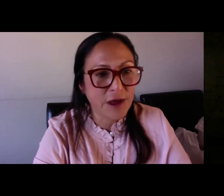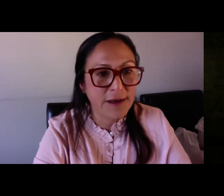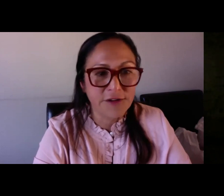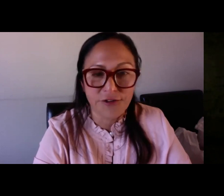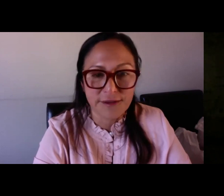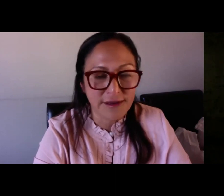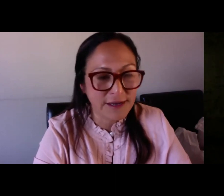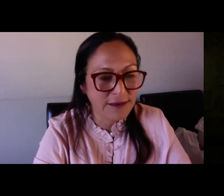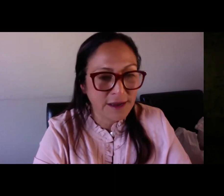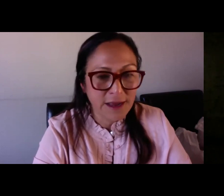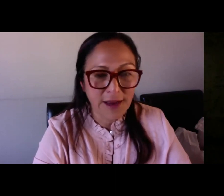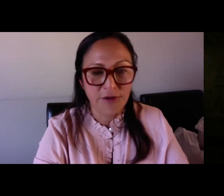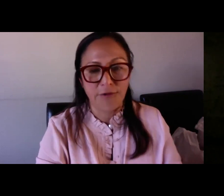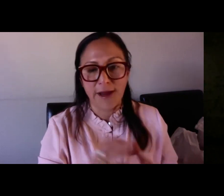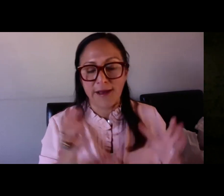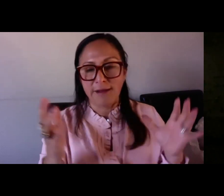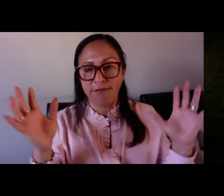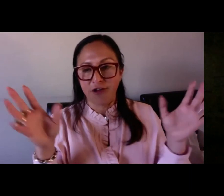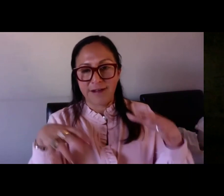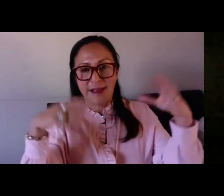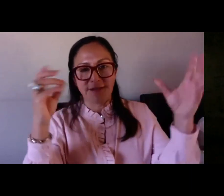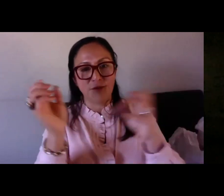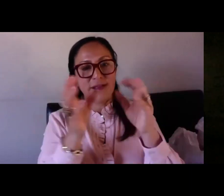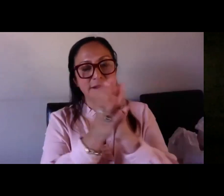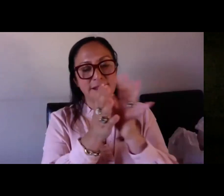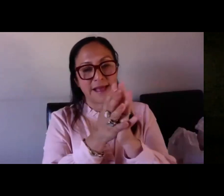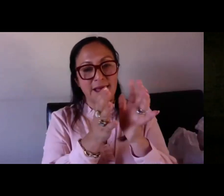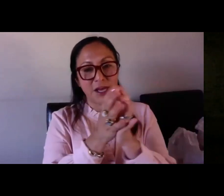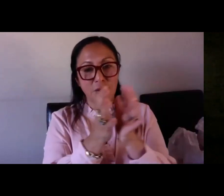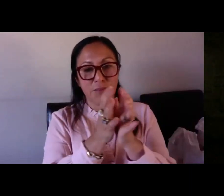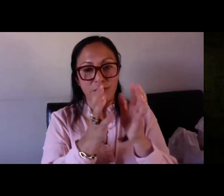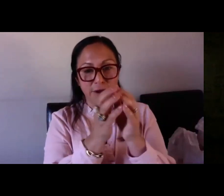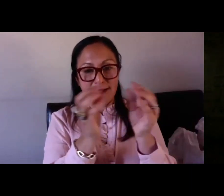they're not interested in hand over hand. If the child has loose hands and they